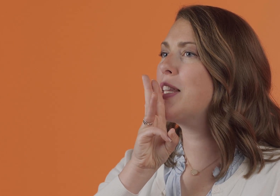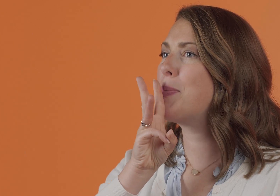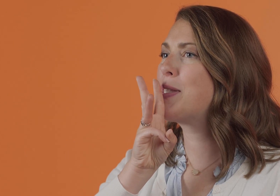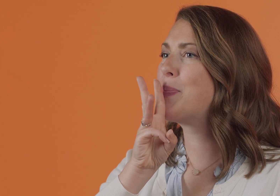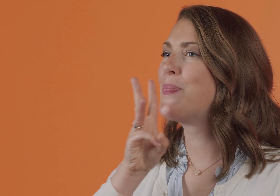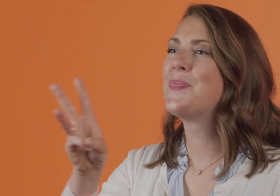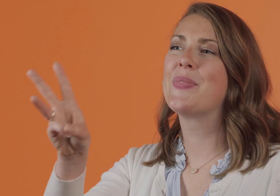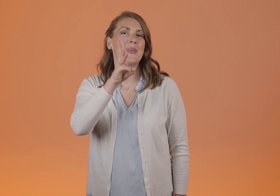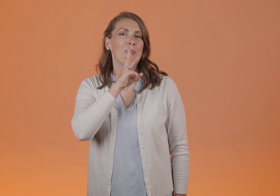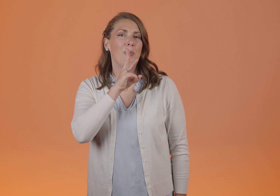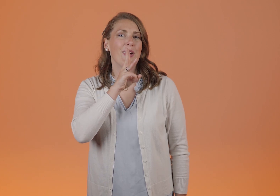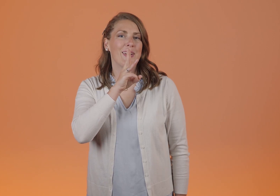lips. Water.